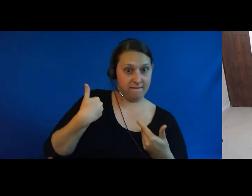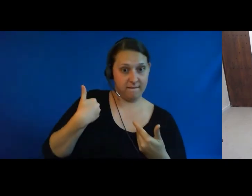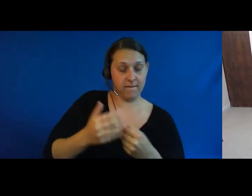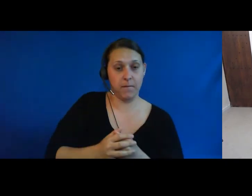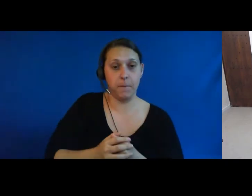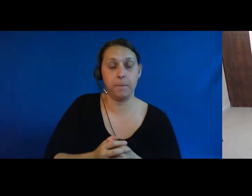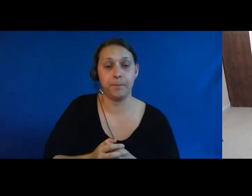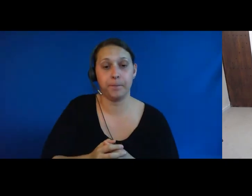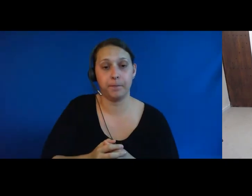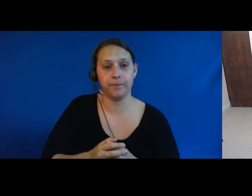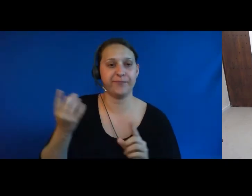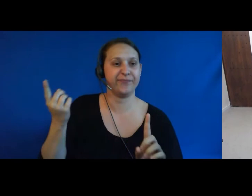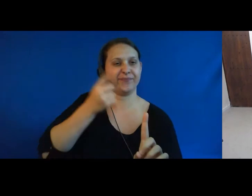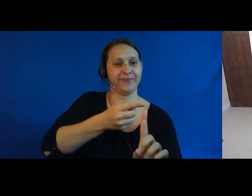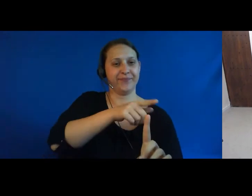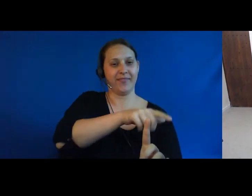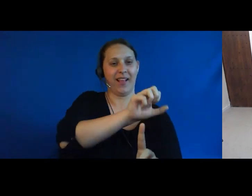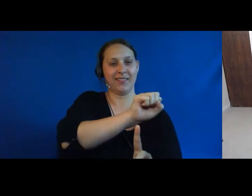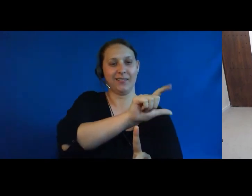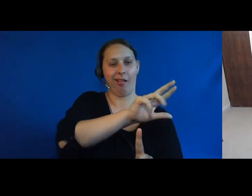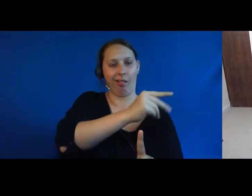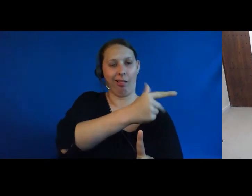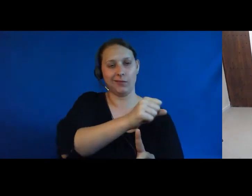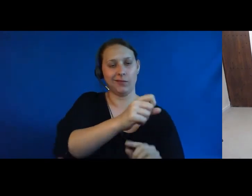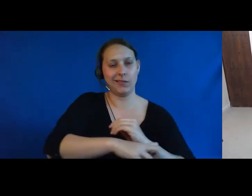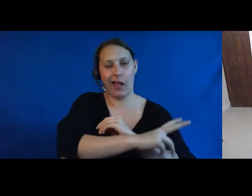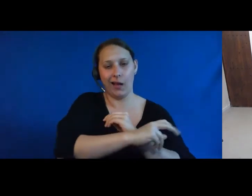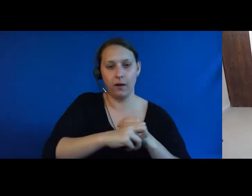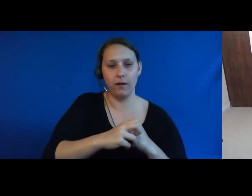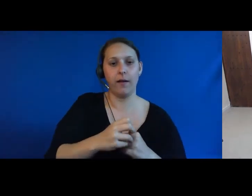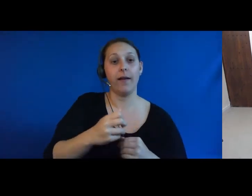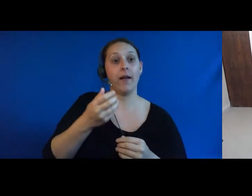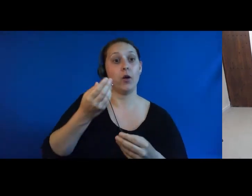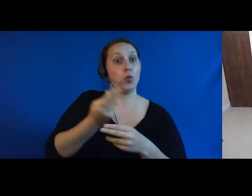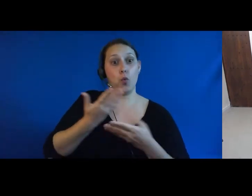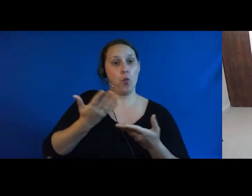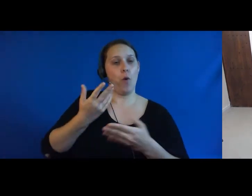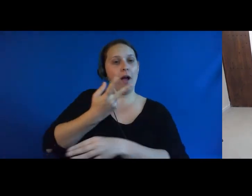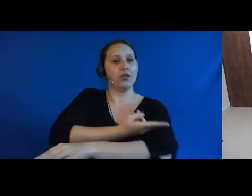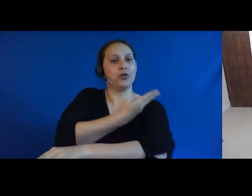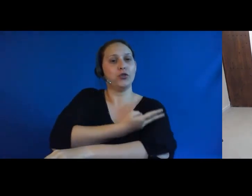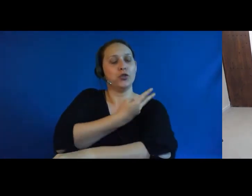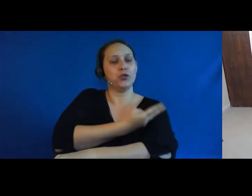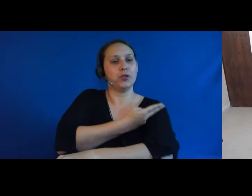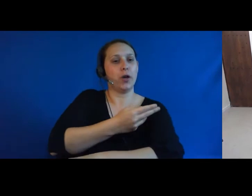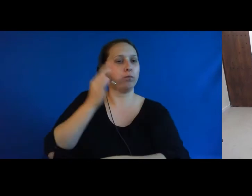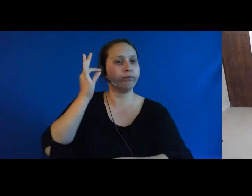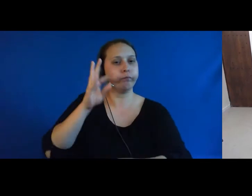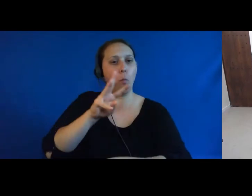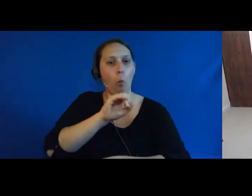back to slugs and snails, we use sheep's wool from the sheep we have on the